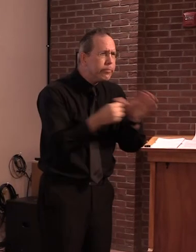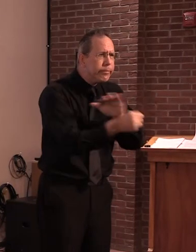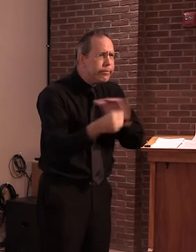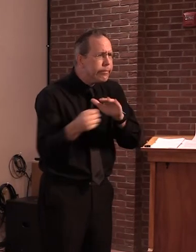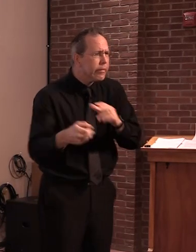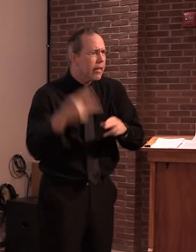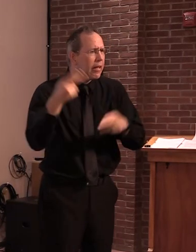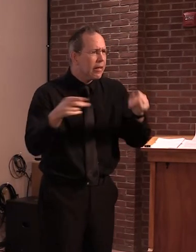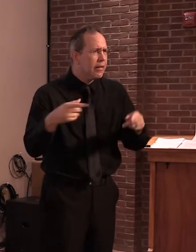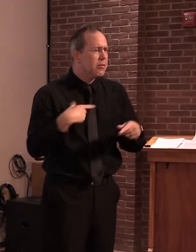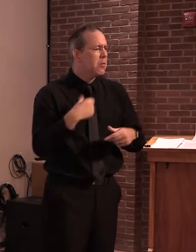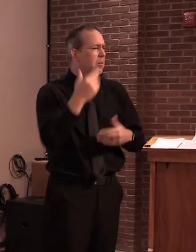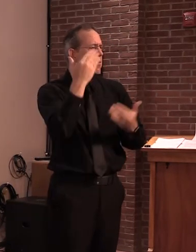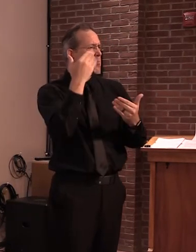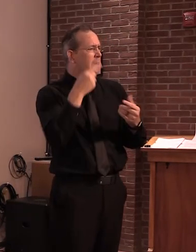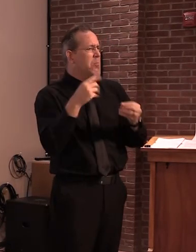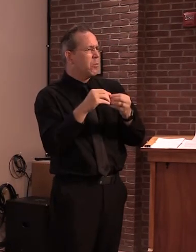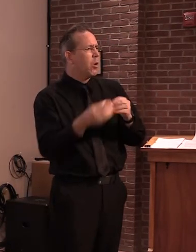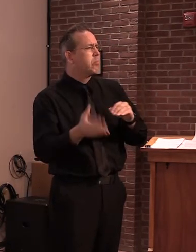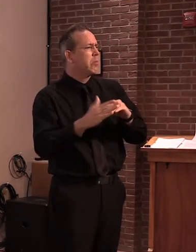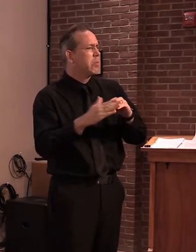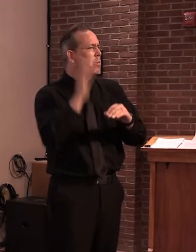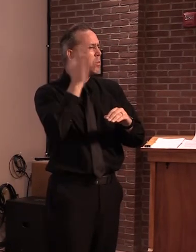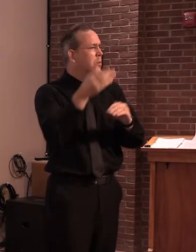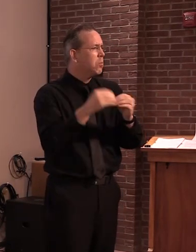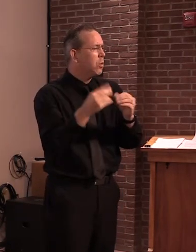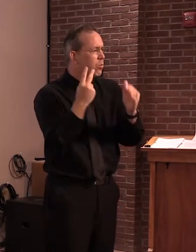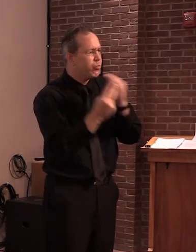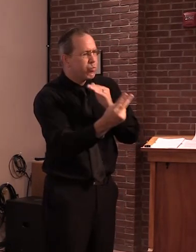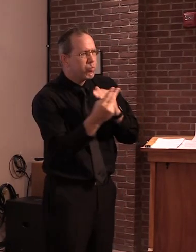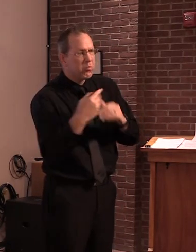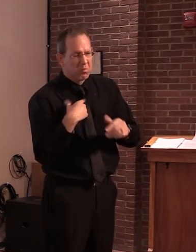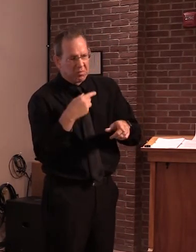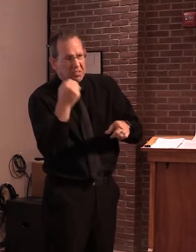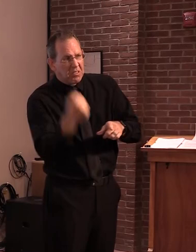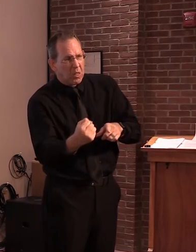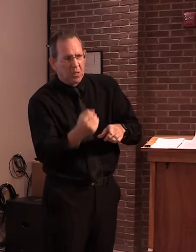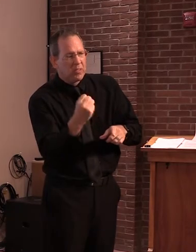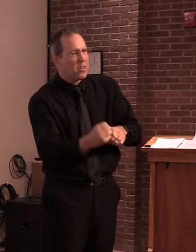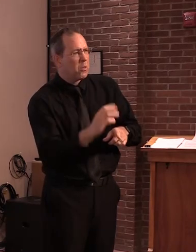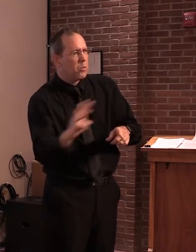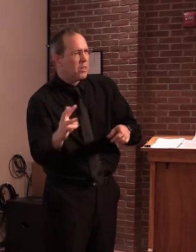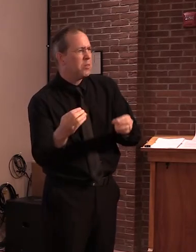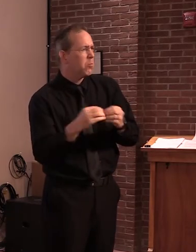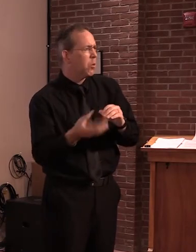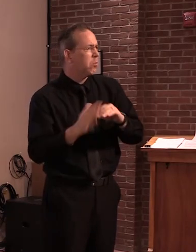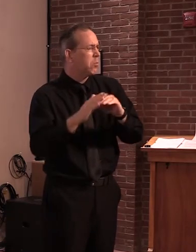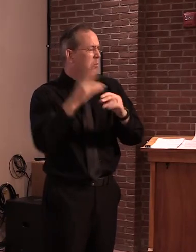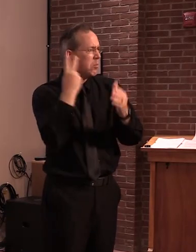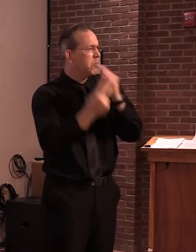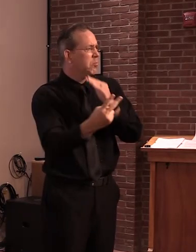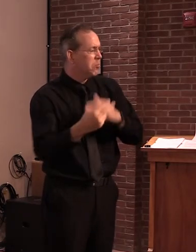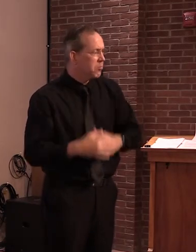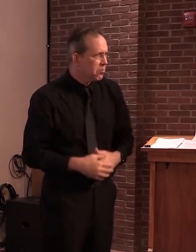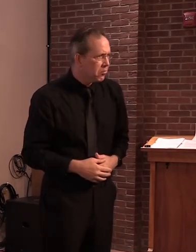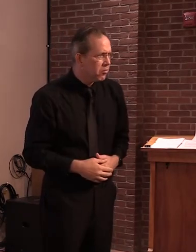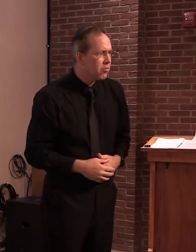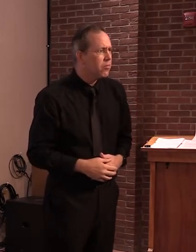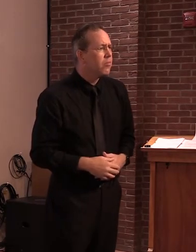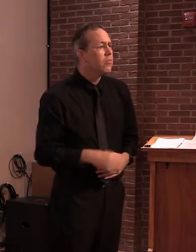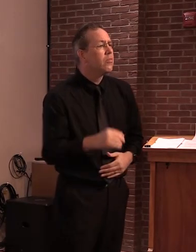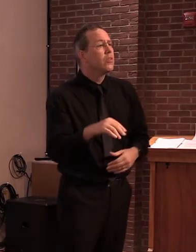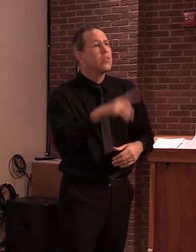across the West and the South for the near future. The national data does, however, have a few glimmers of